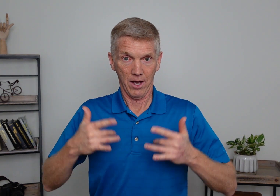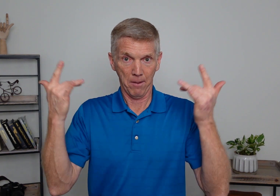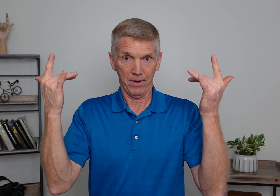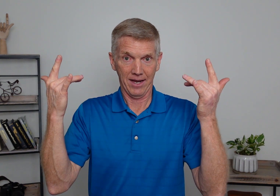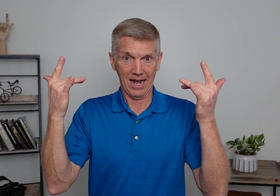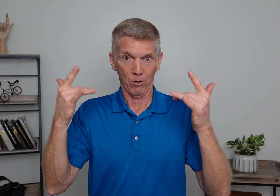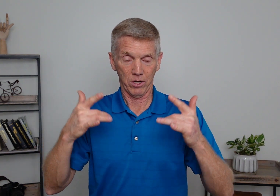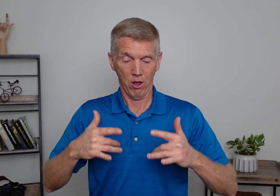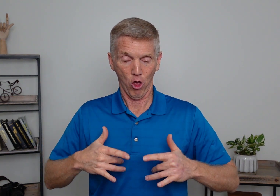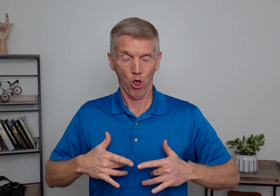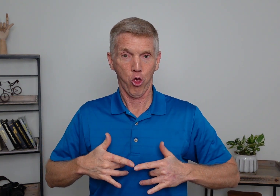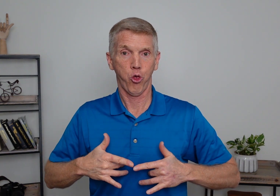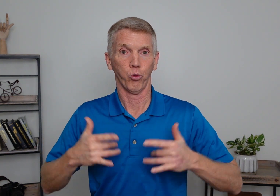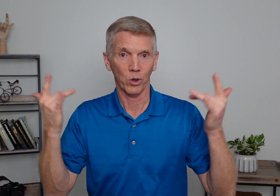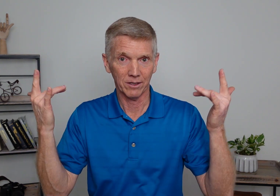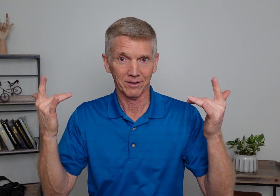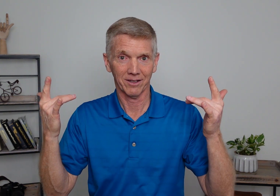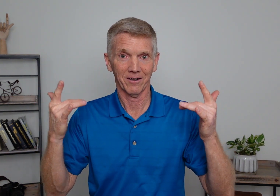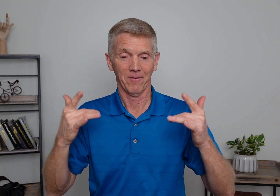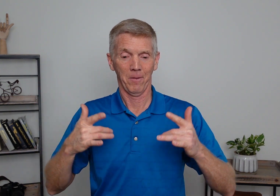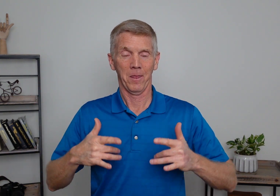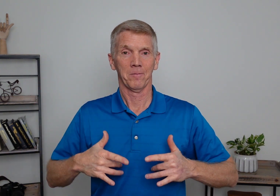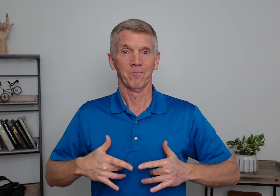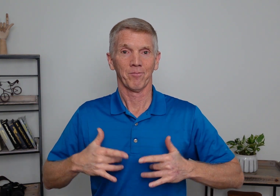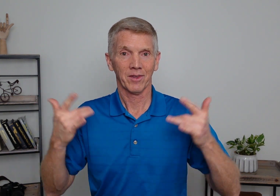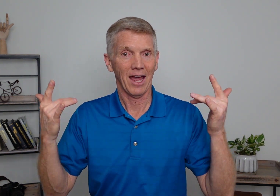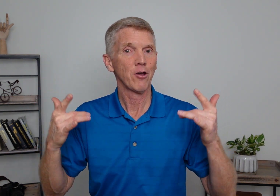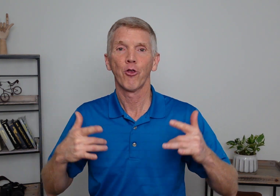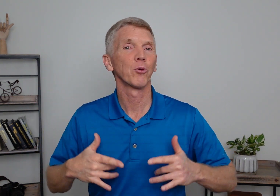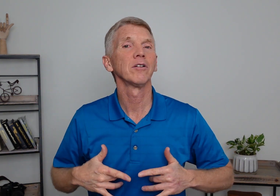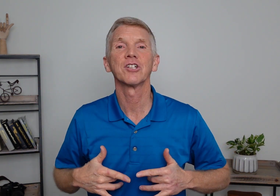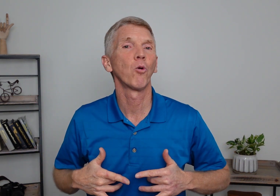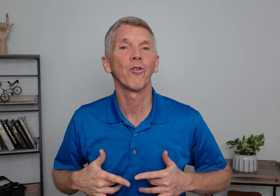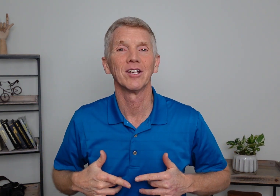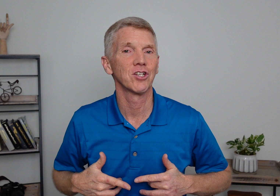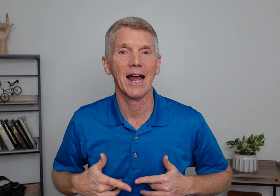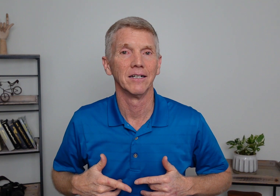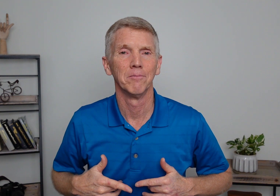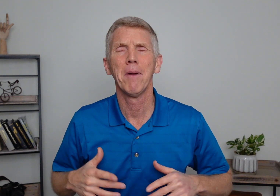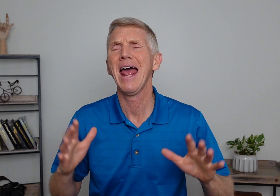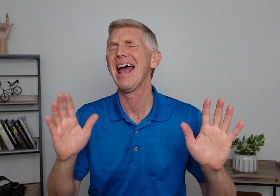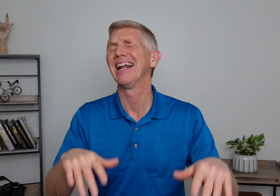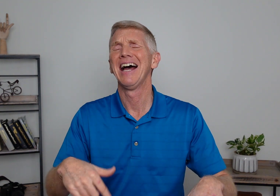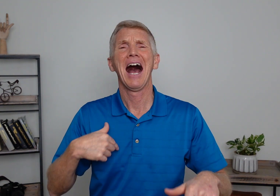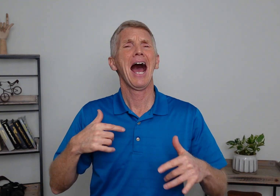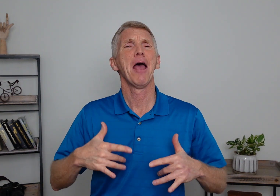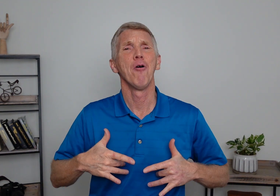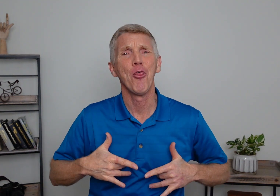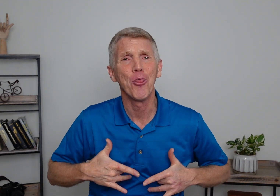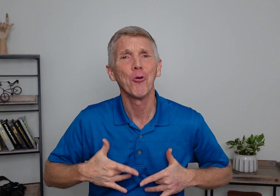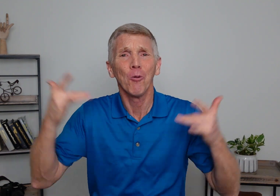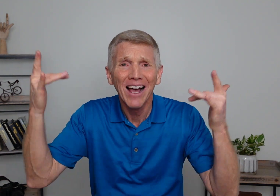Up and out. Thrilled. Okay, thrilled is more than excited. Man, I am